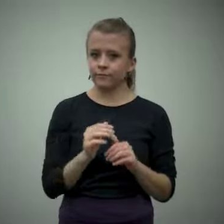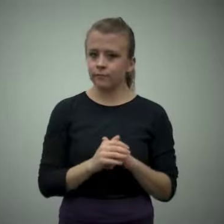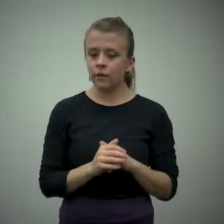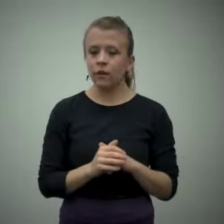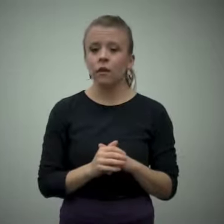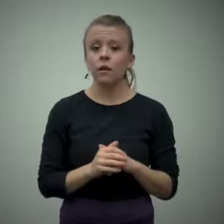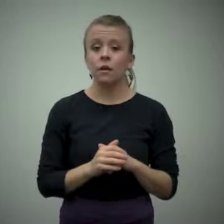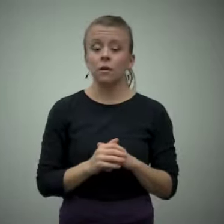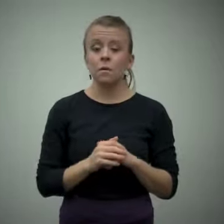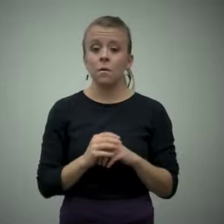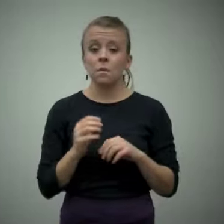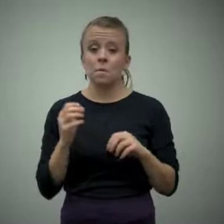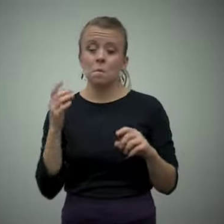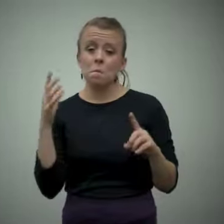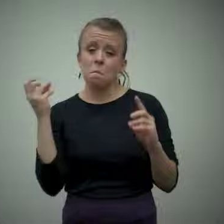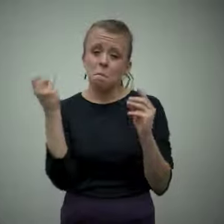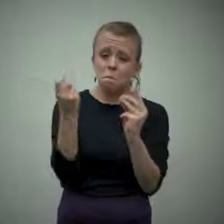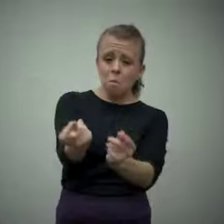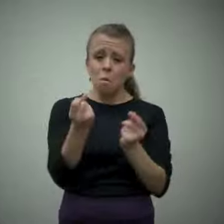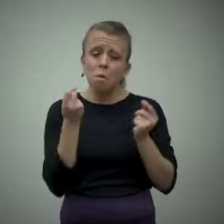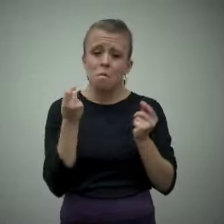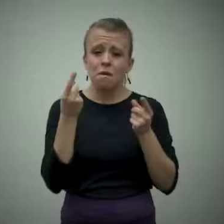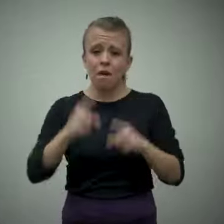feel more tired than usual?